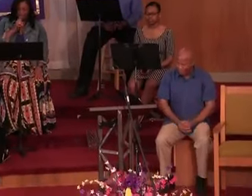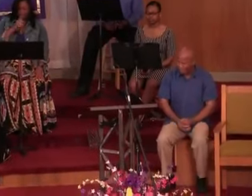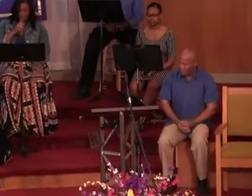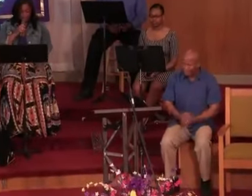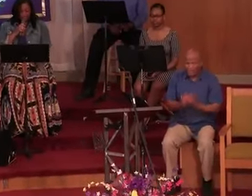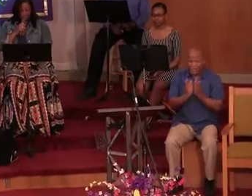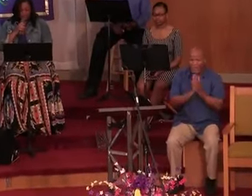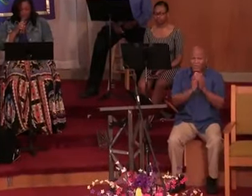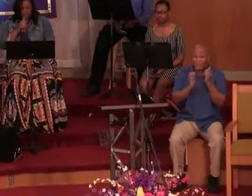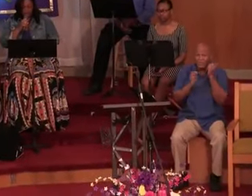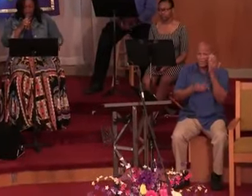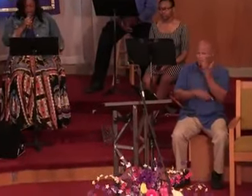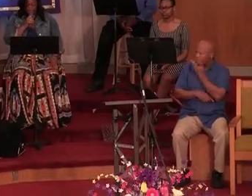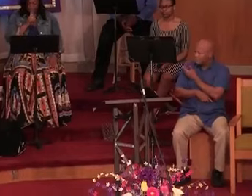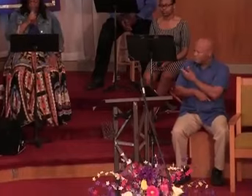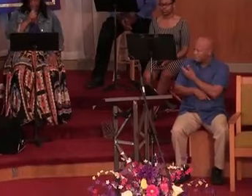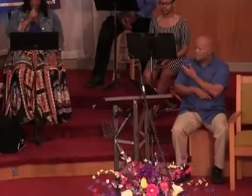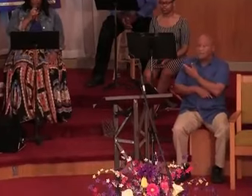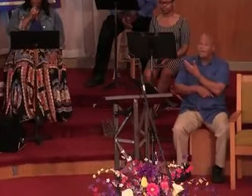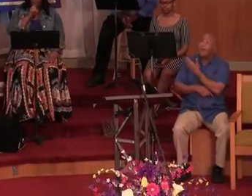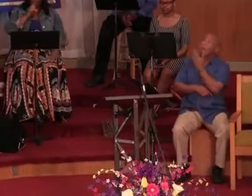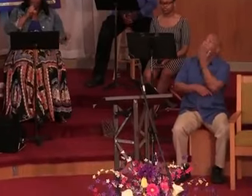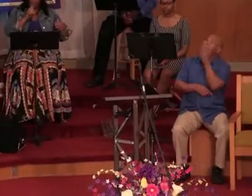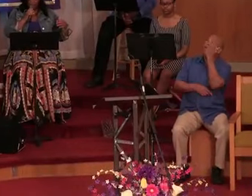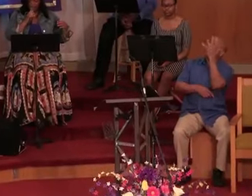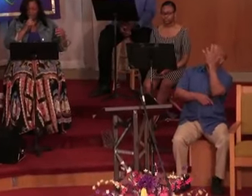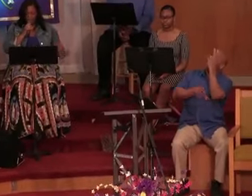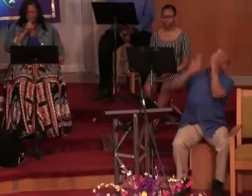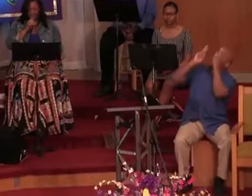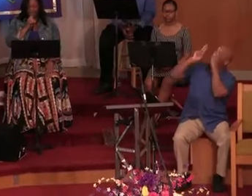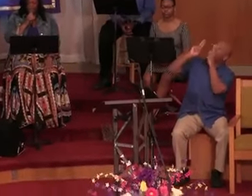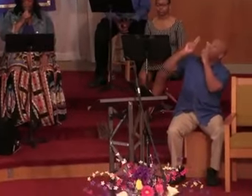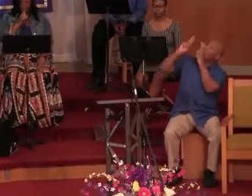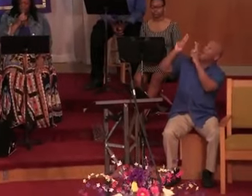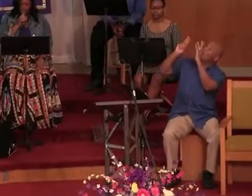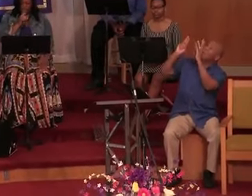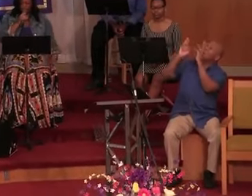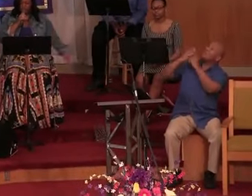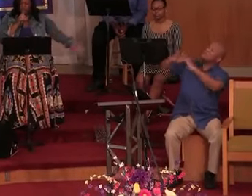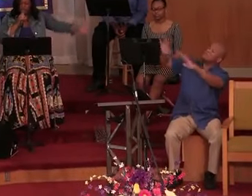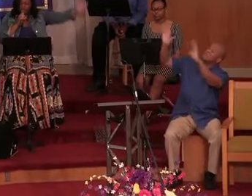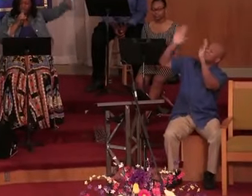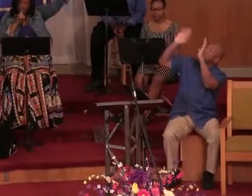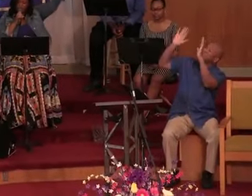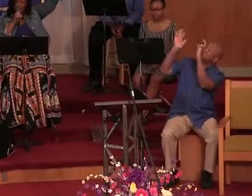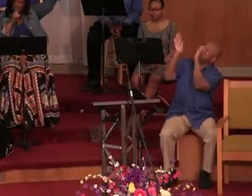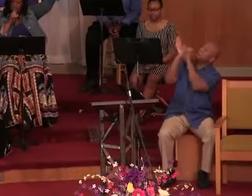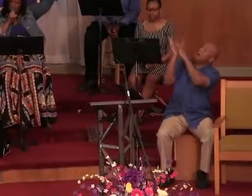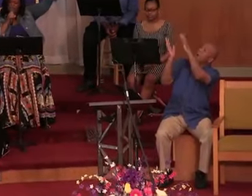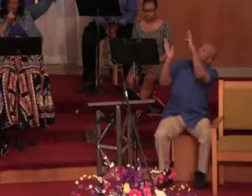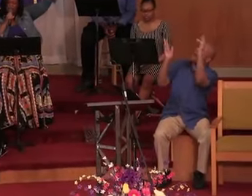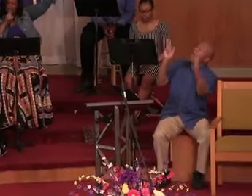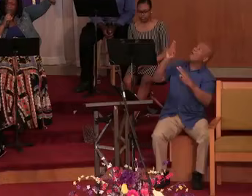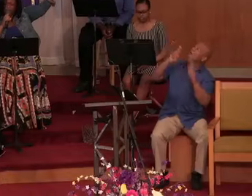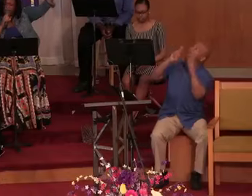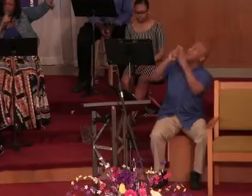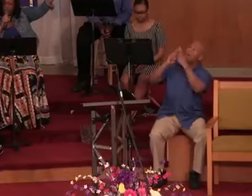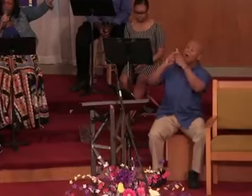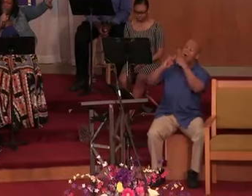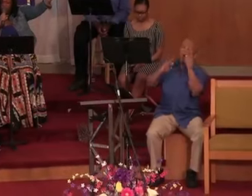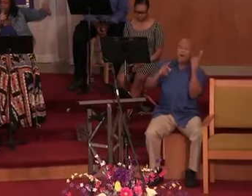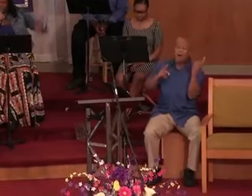Hallelujah. We honor you, O God. We magnify you and we glorify you. We want to praise your name all the